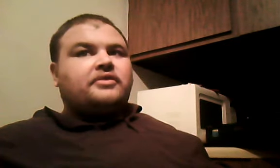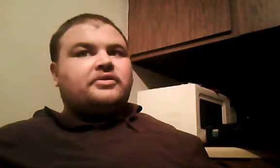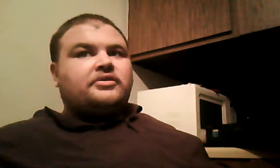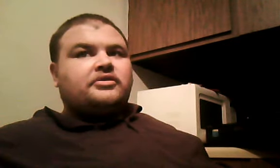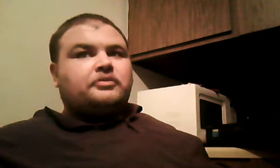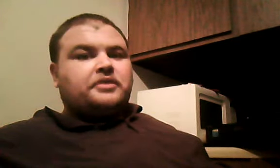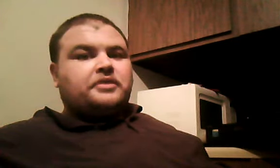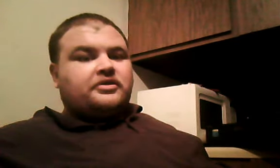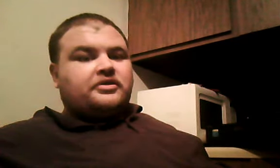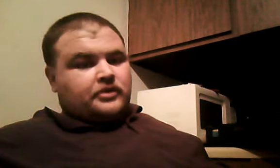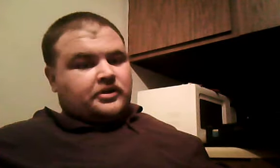Division to be destroyed.